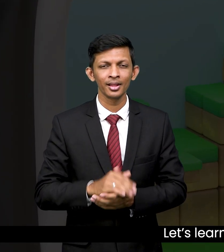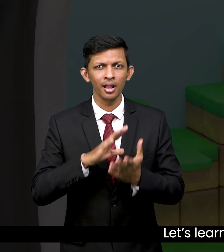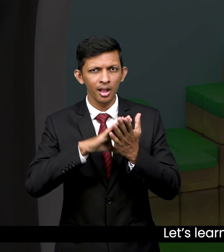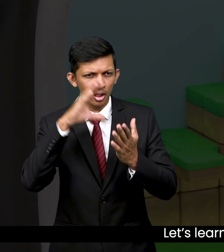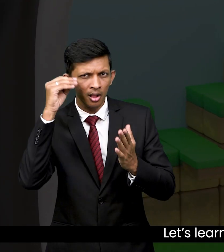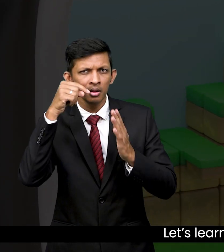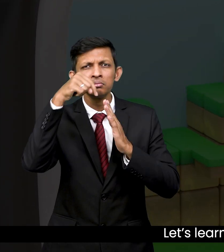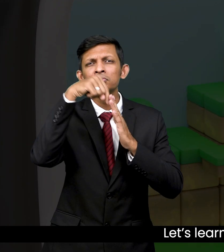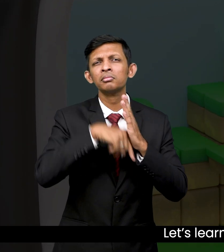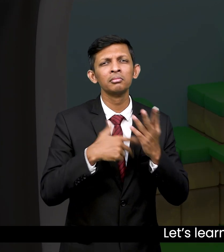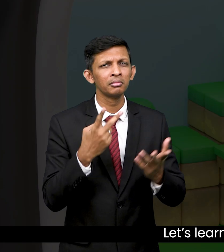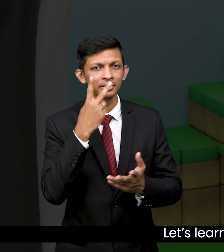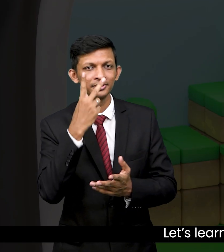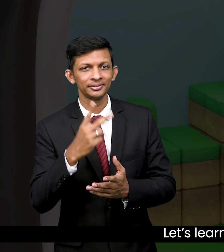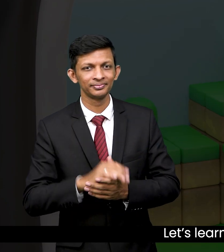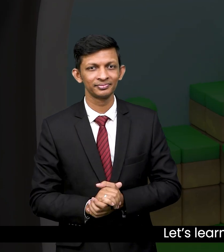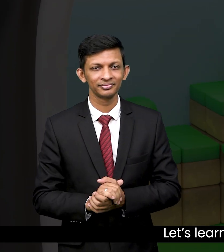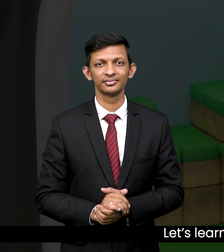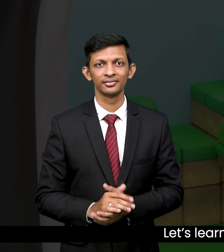Let's learn about them.